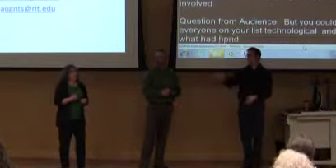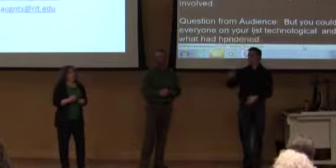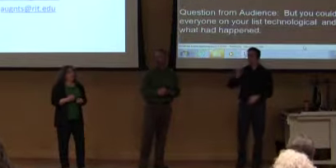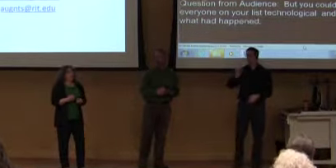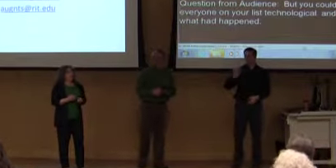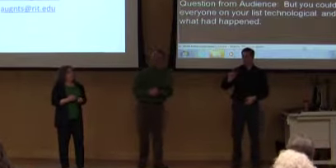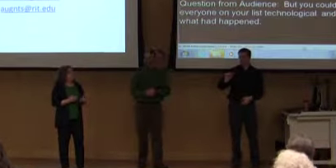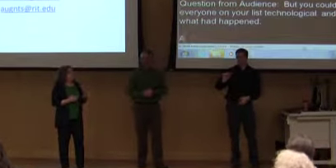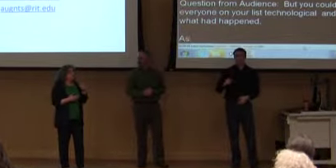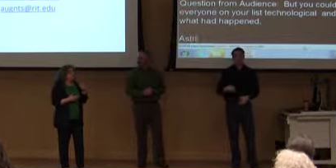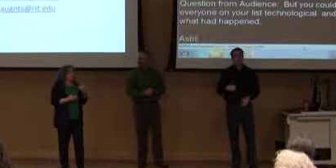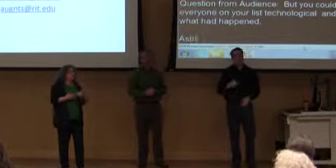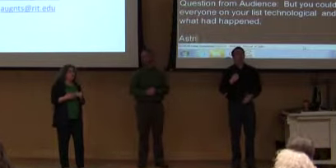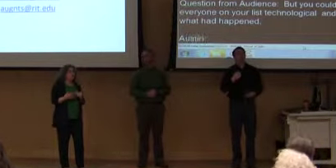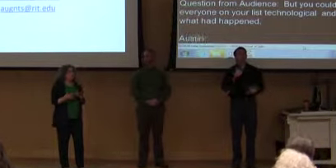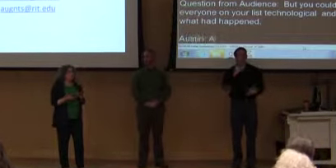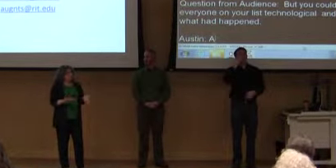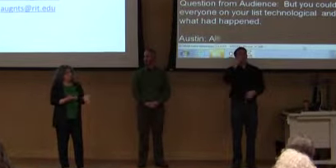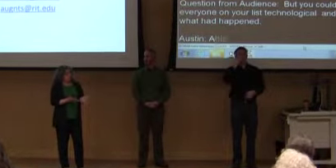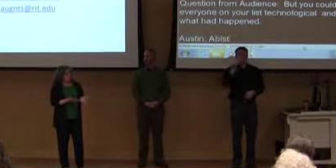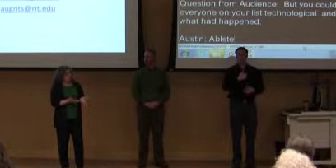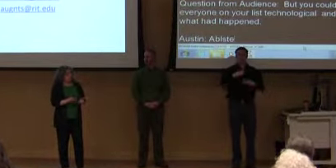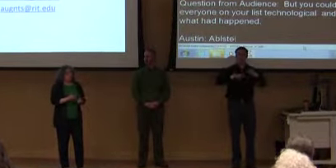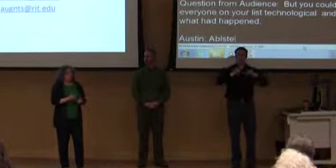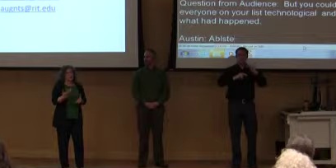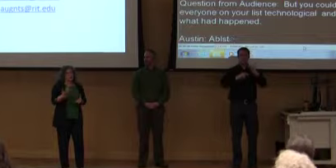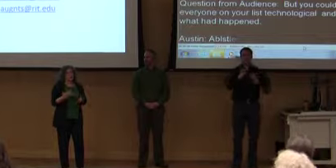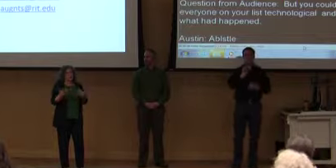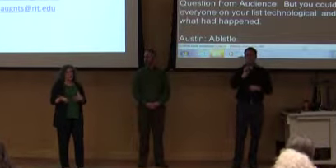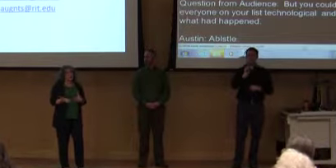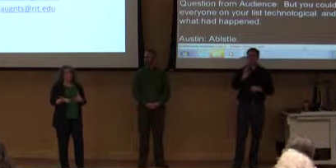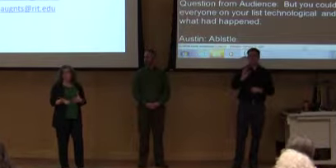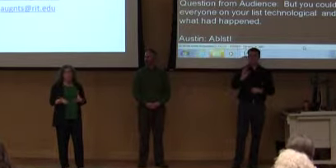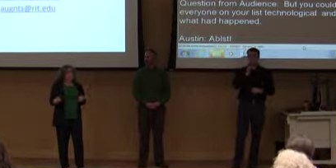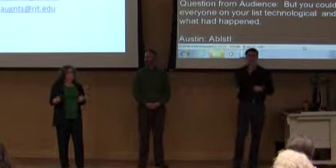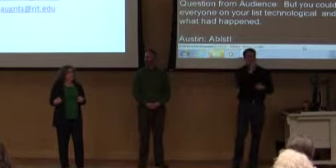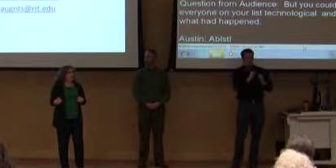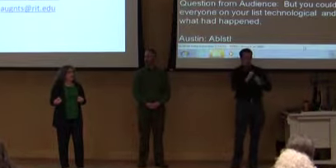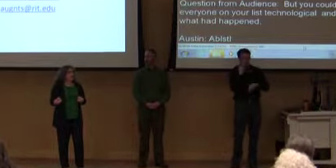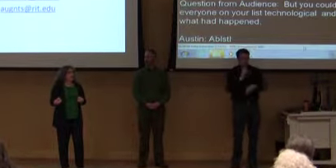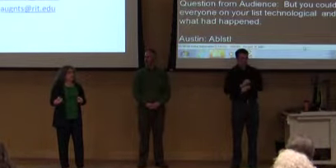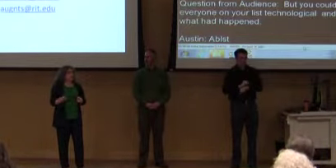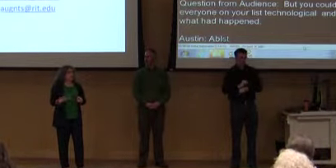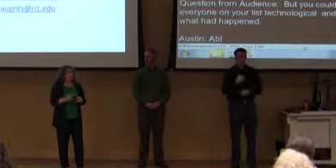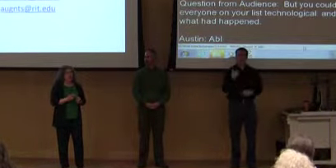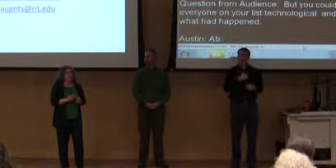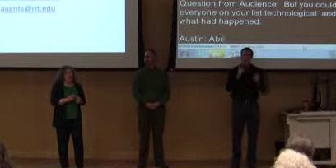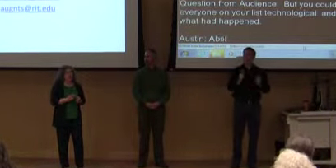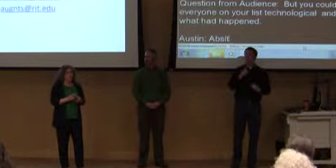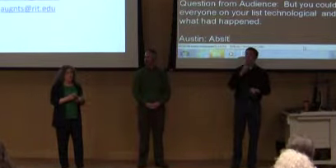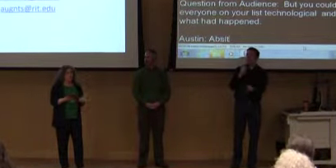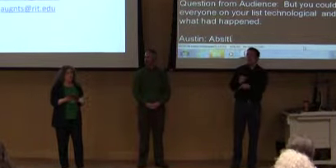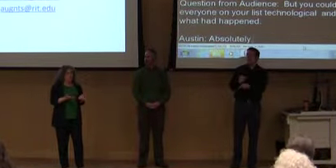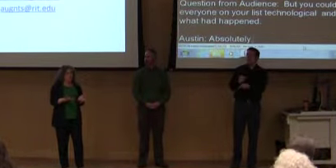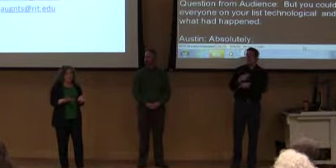that because we were building a model and we weren't sure how it was going to work, we tried to be very